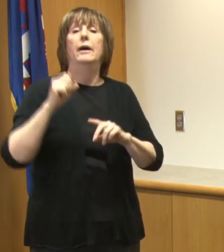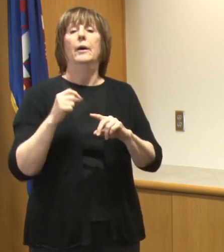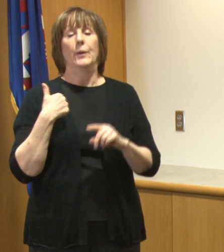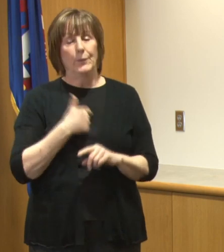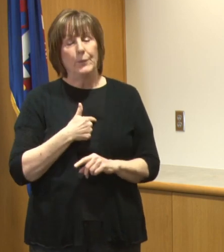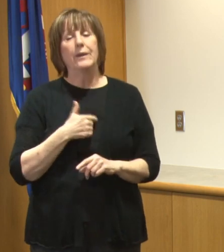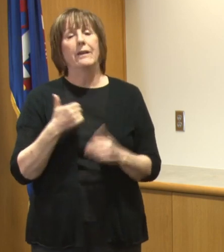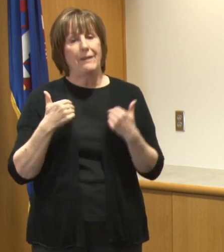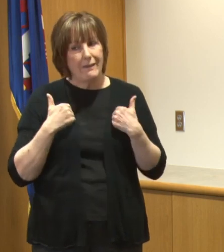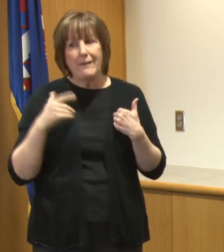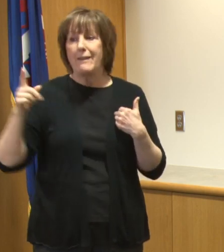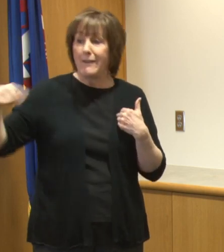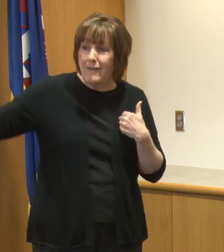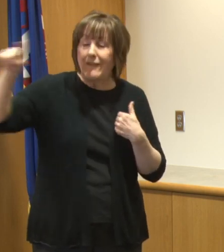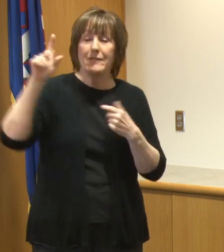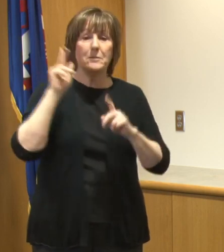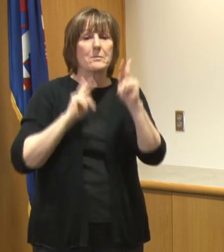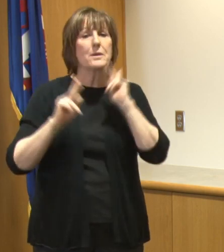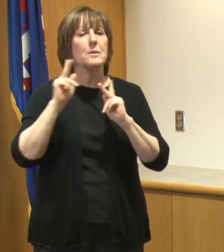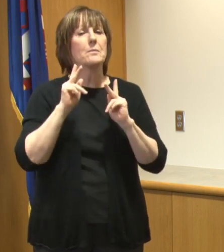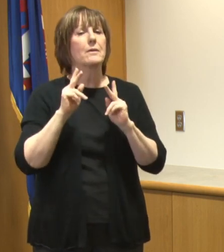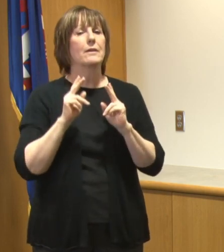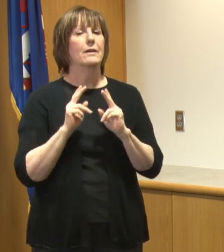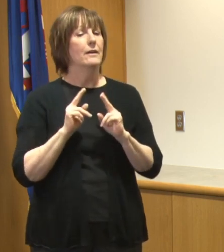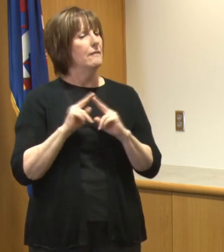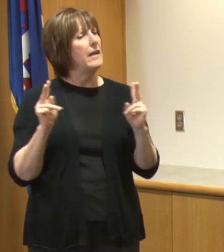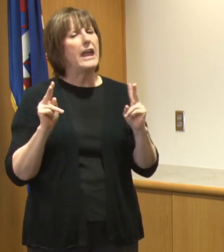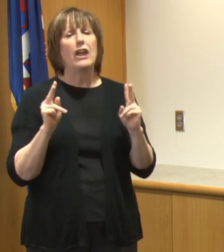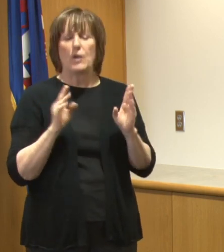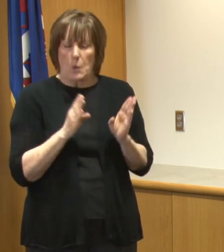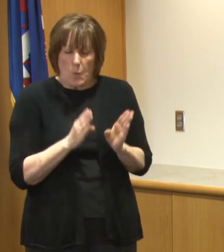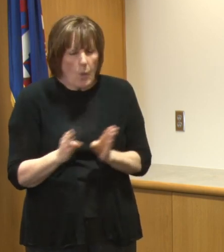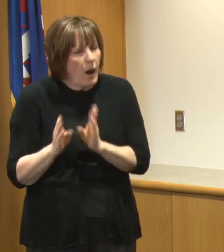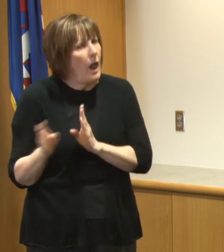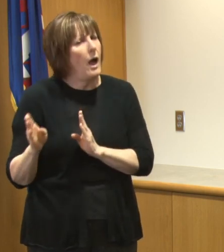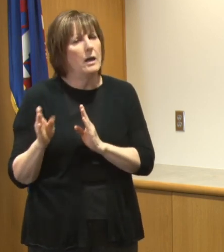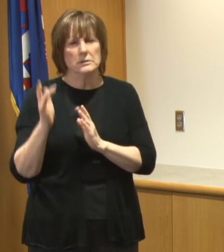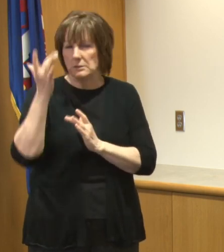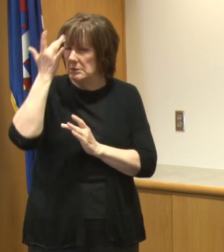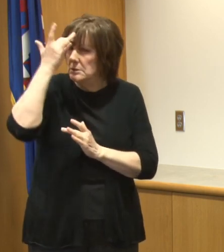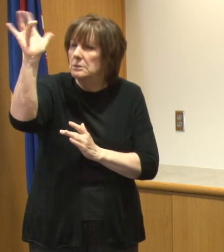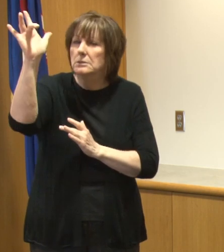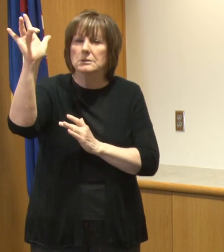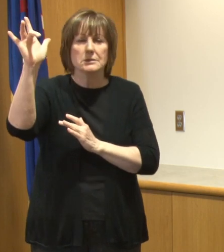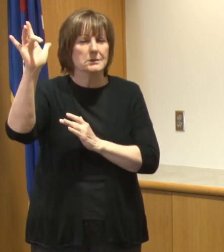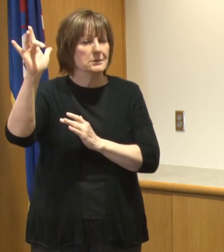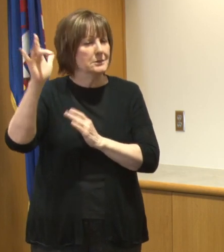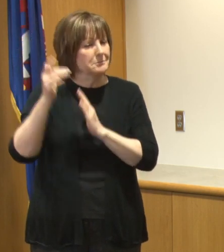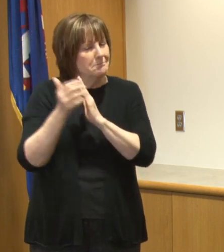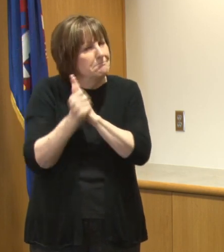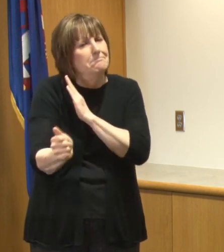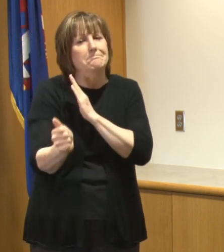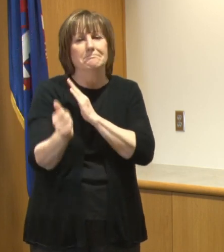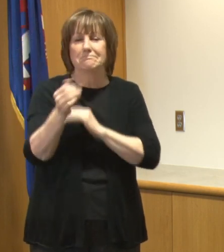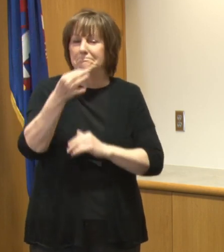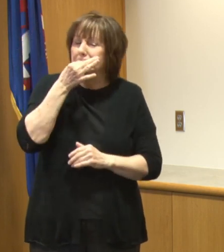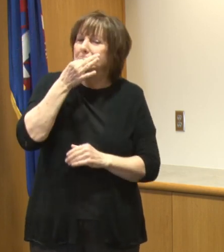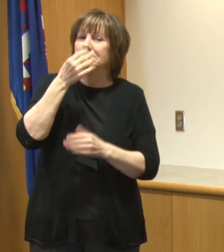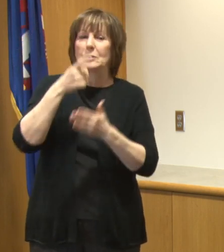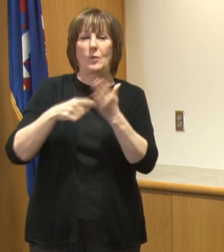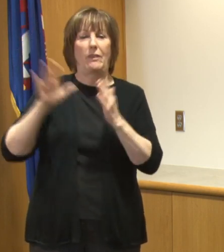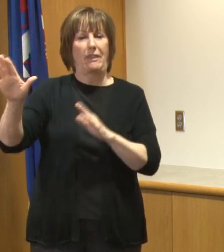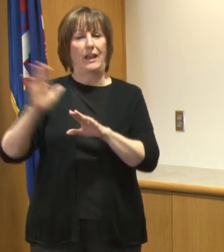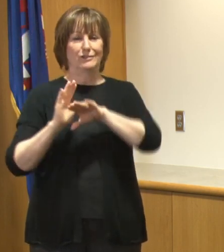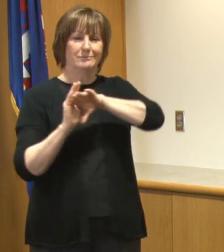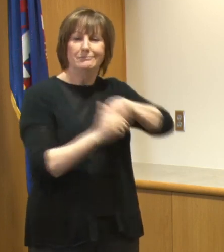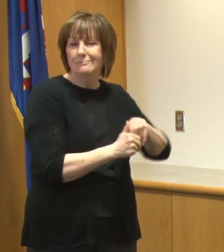we have predators, oftentimes very organized and, as the chief said, very sophisticated and good at what they do. And